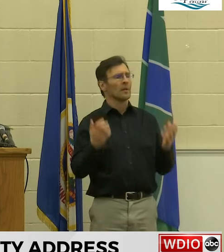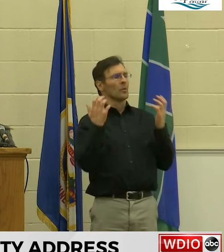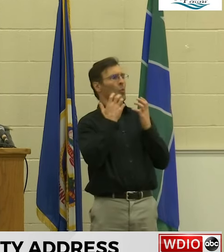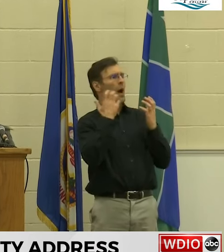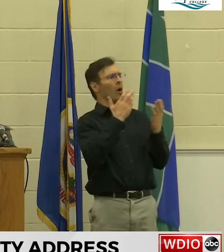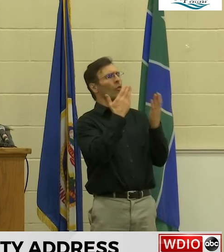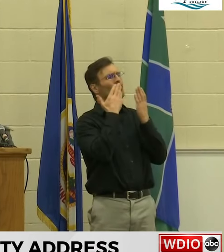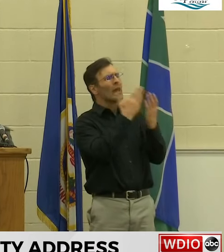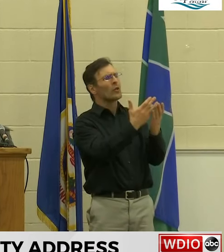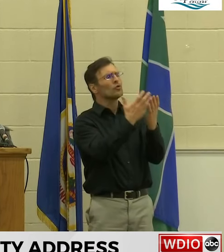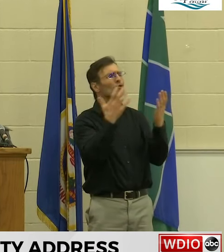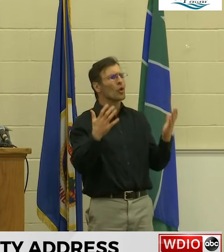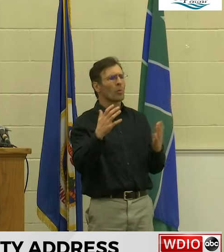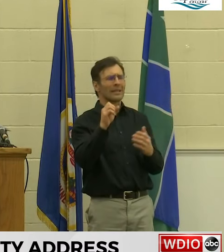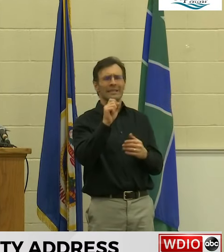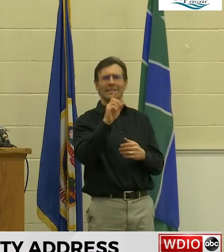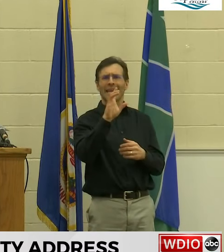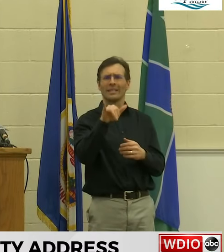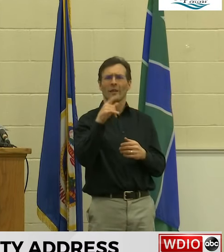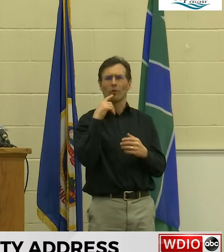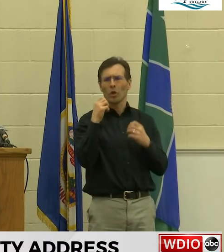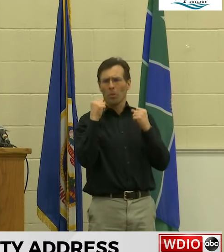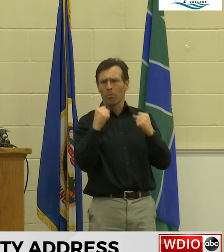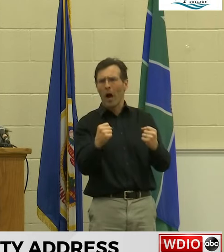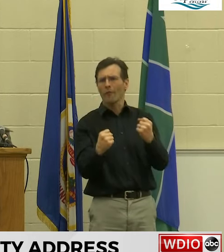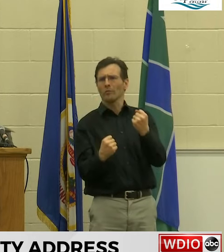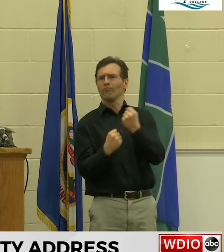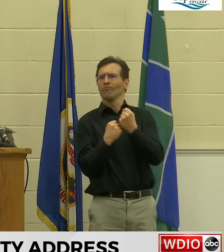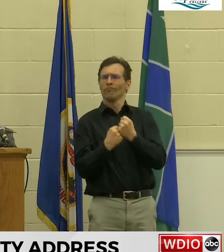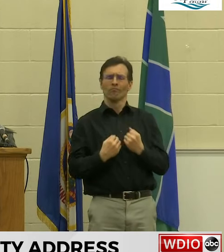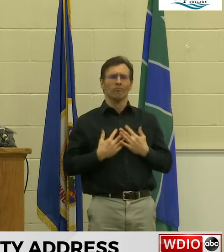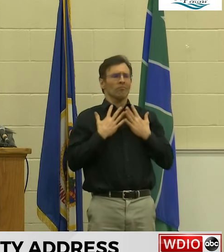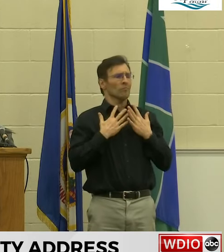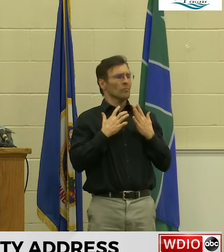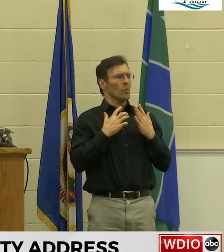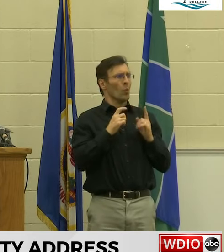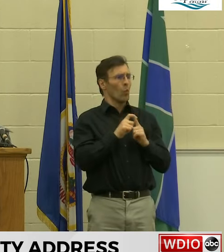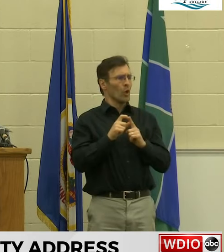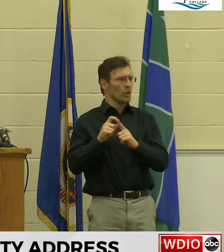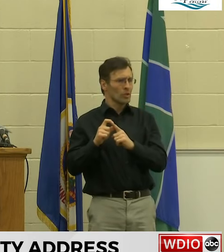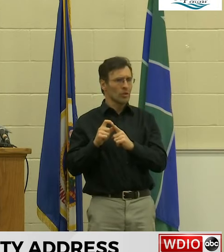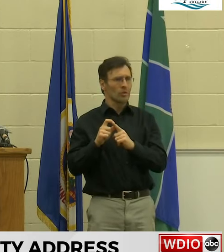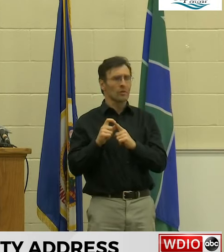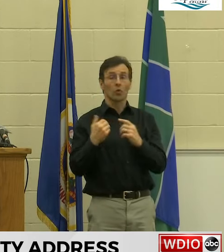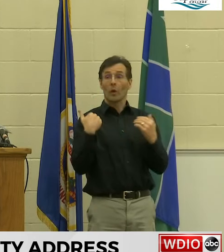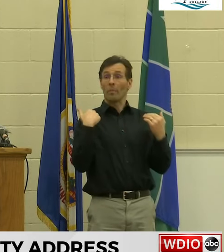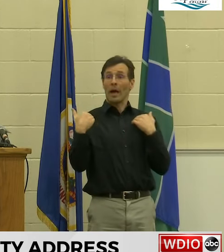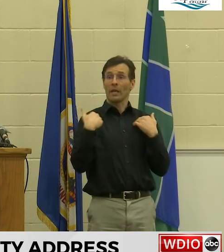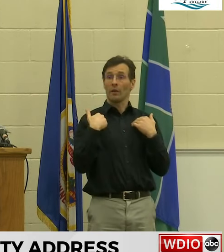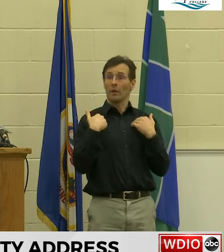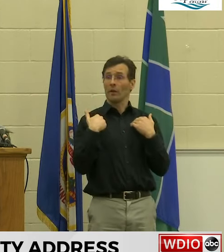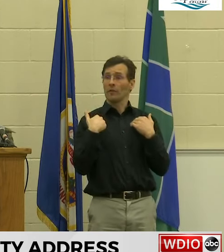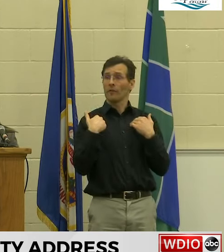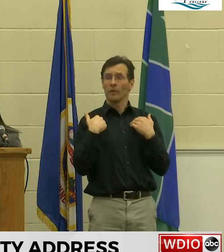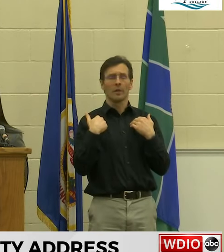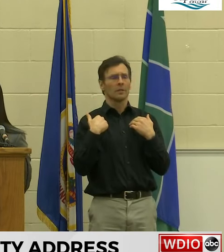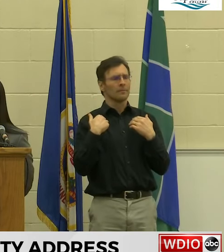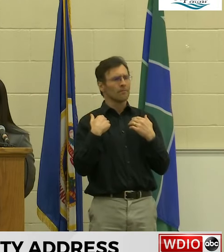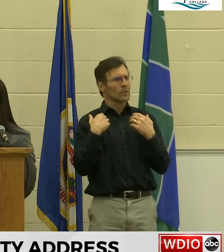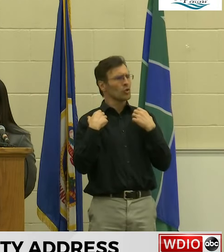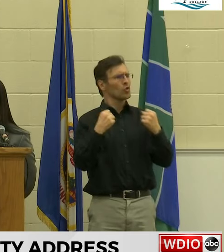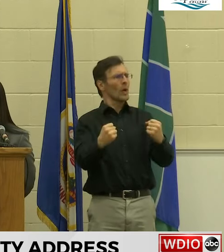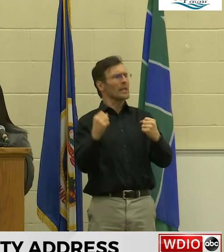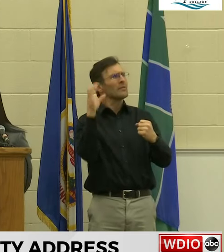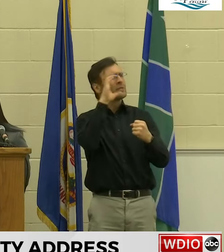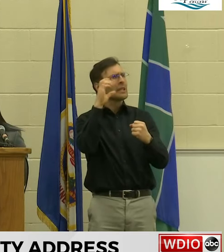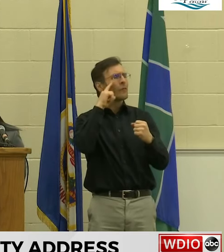Wow, thank you so much, Stacy, for those powerful and uplifting words to remind us of the strength of seeking higher ground and the